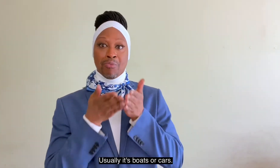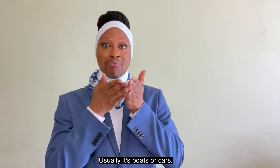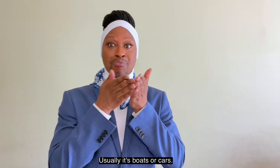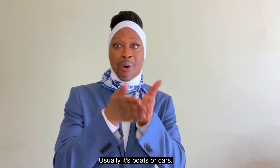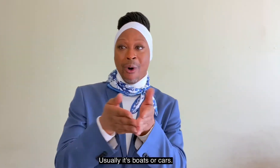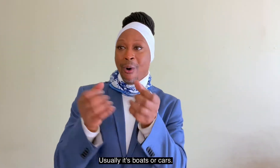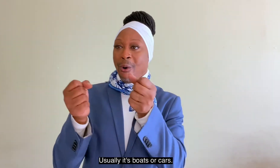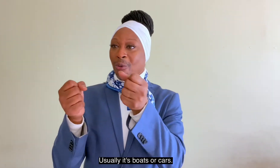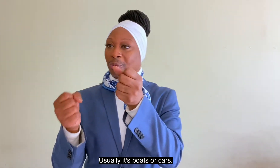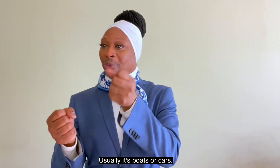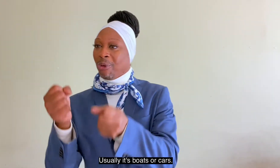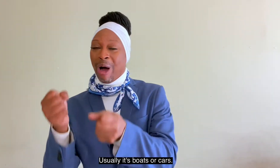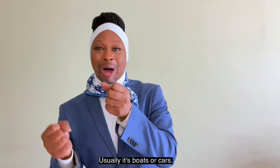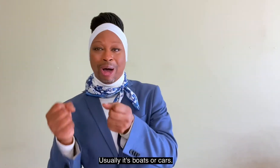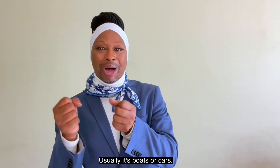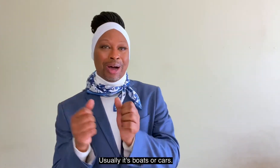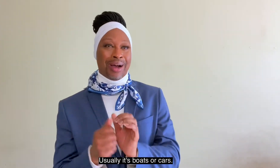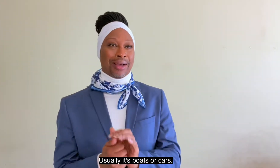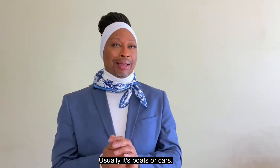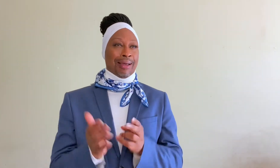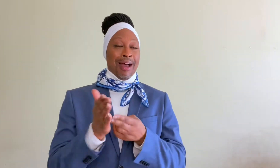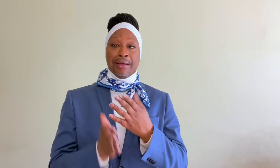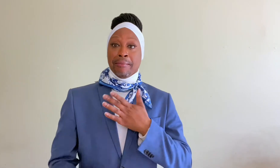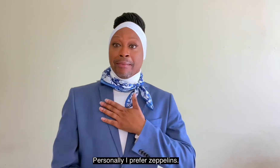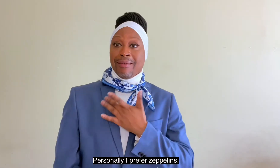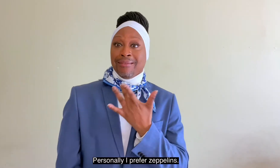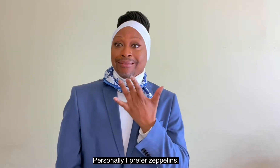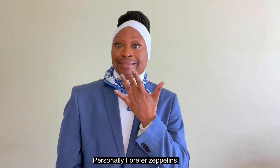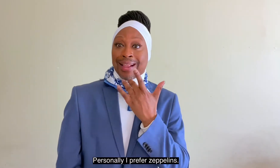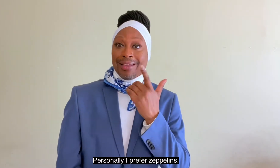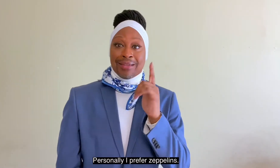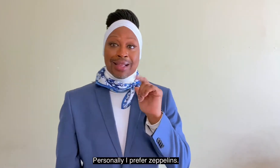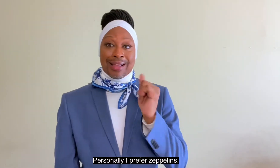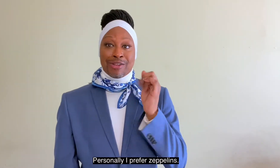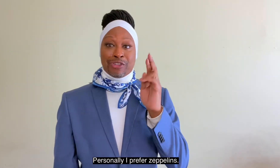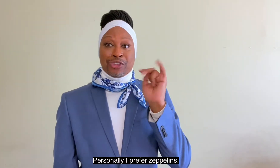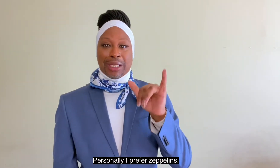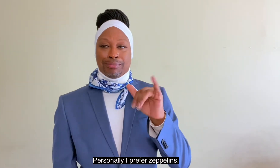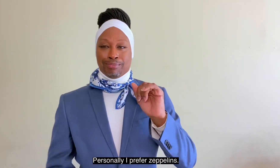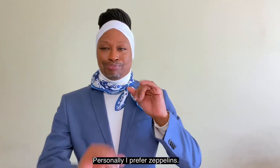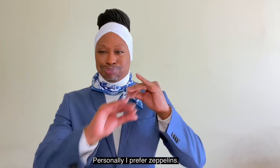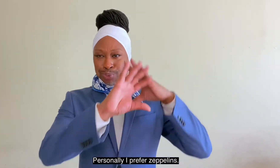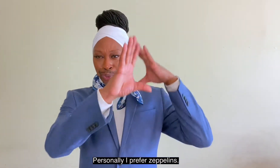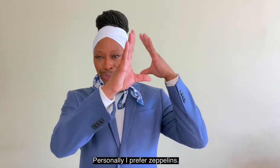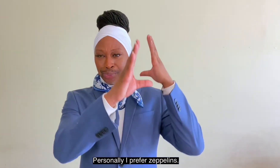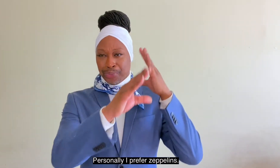Usually it's boats, cars, and personally, I prefer zeppelins.